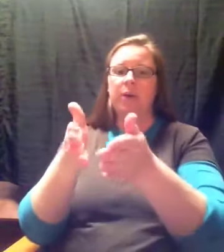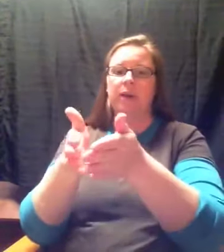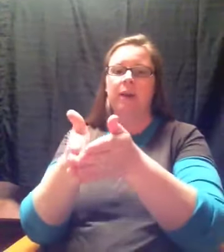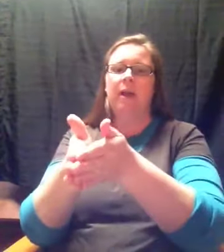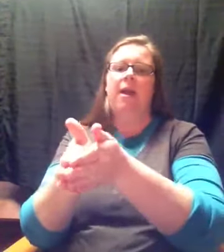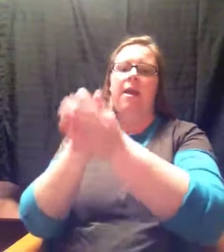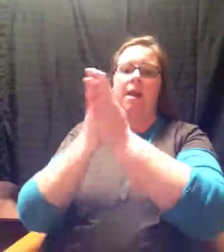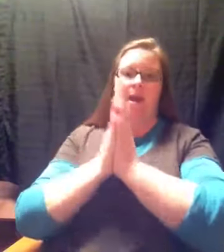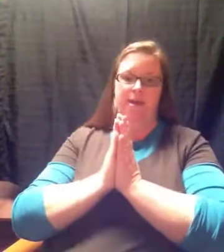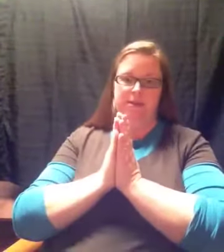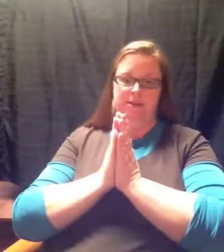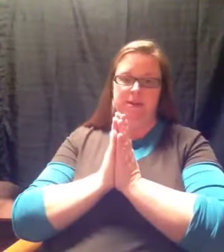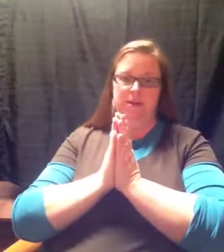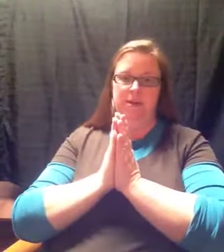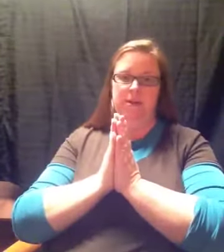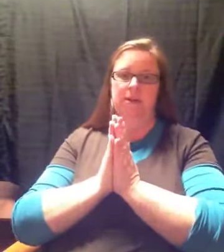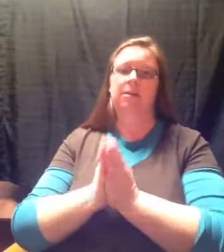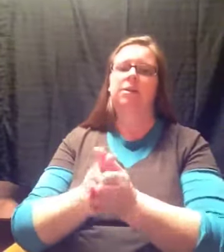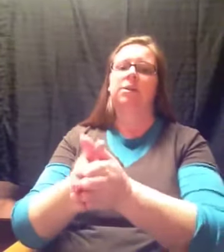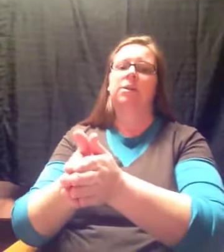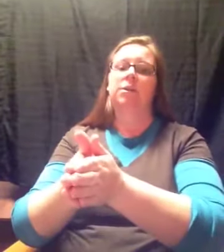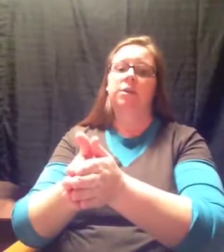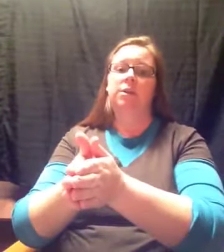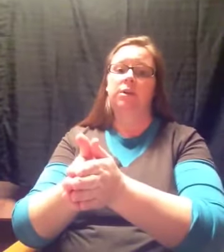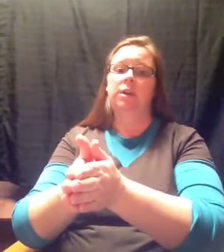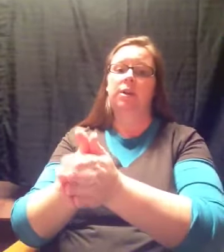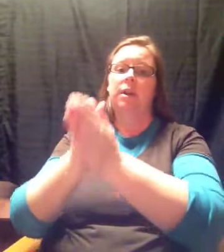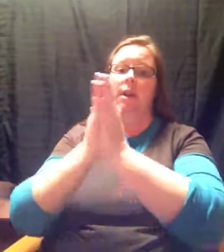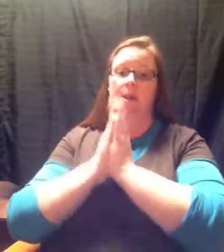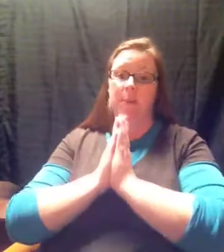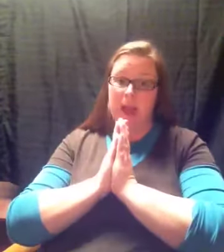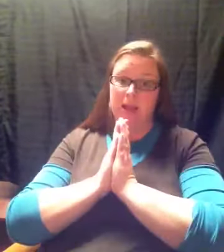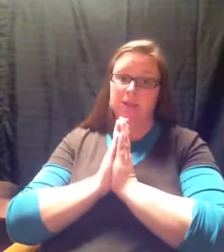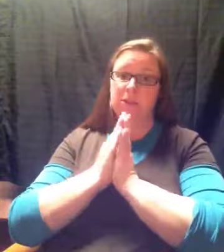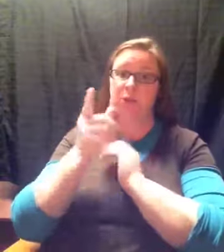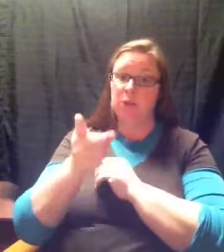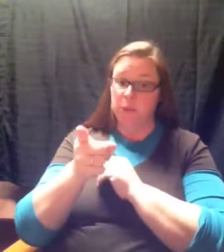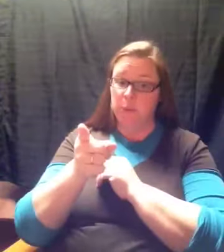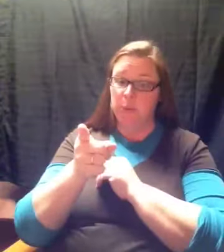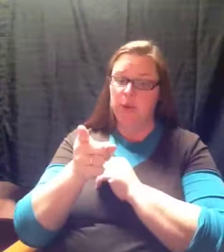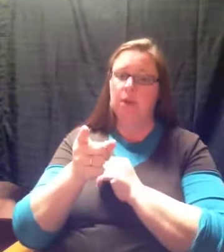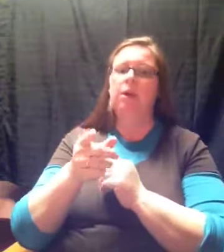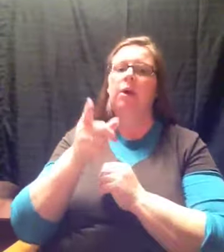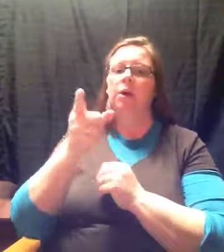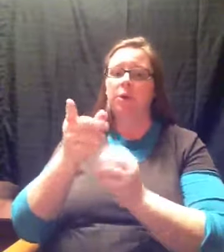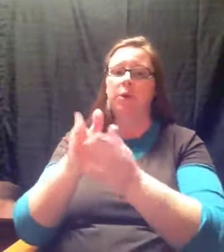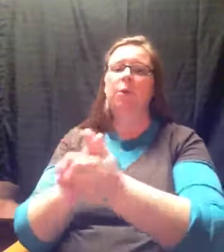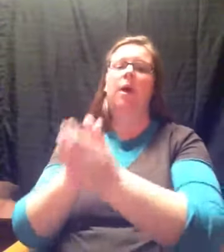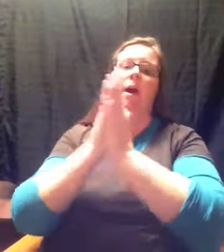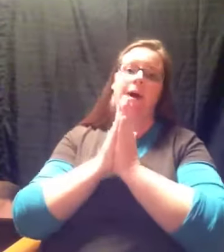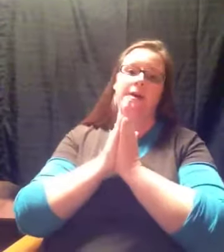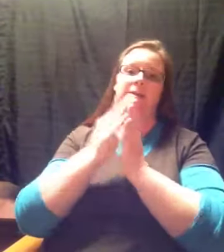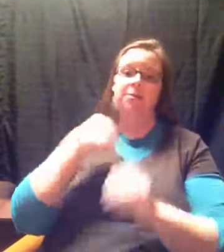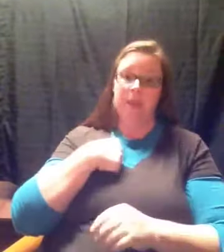can ask. You can, let me ask you. You ask